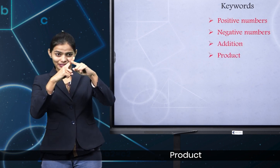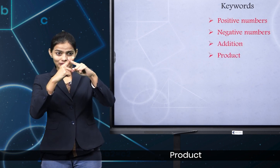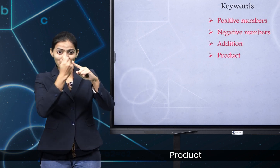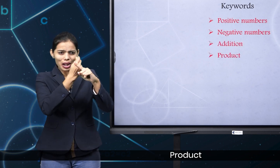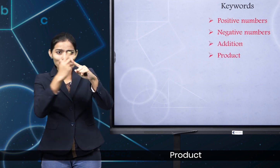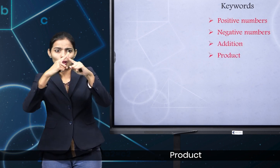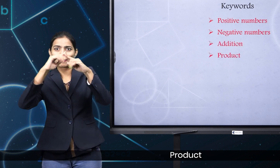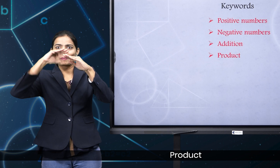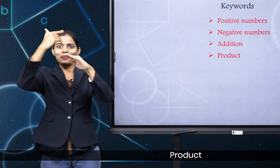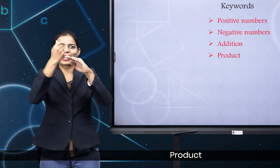product,